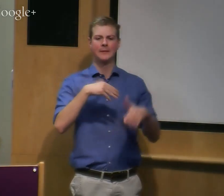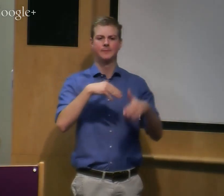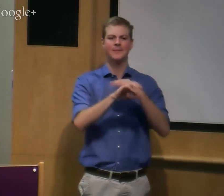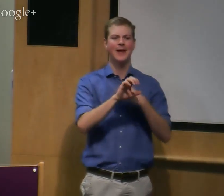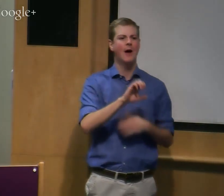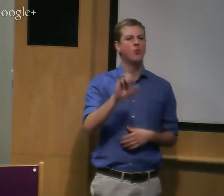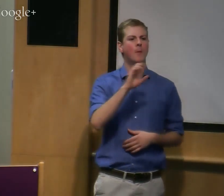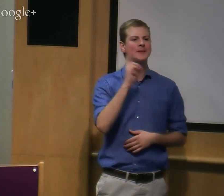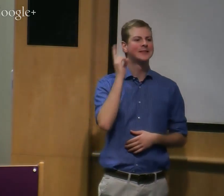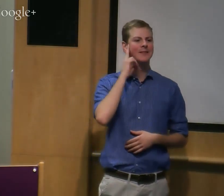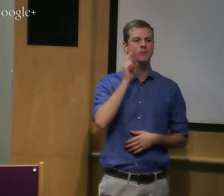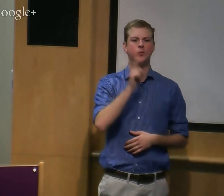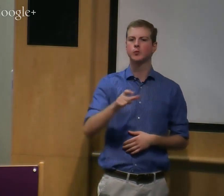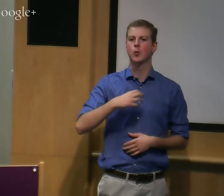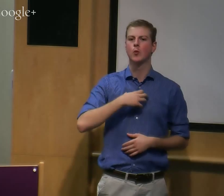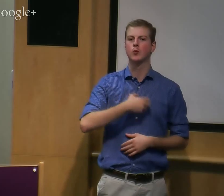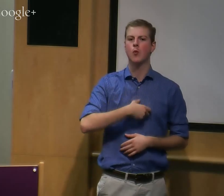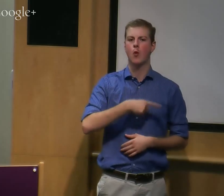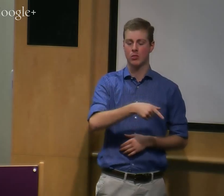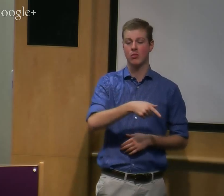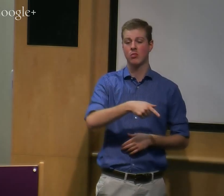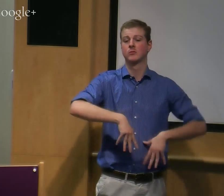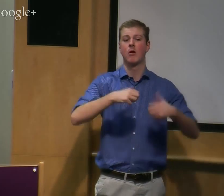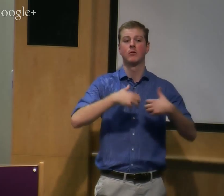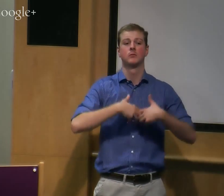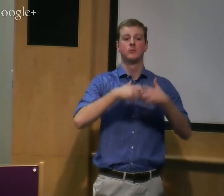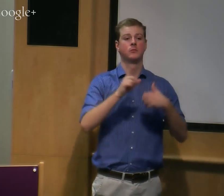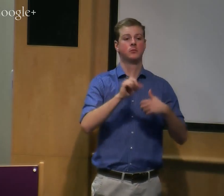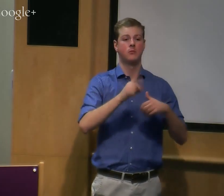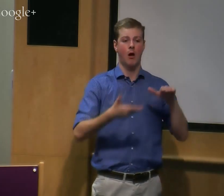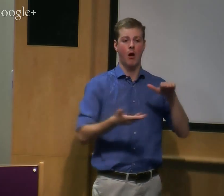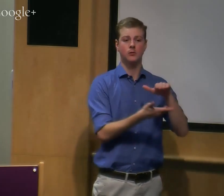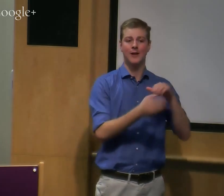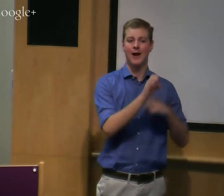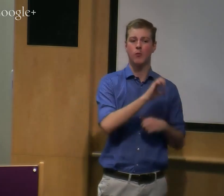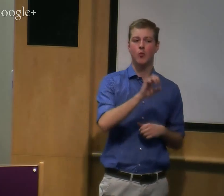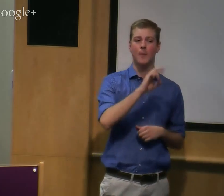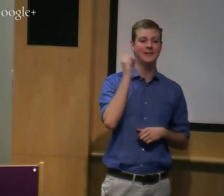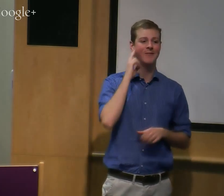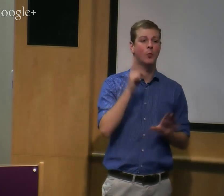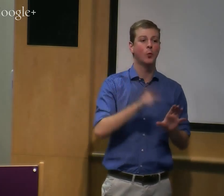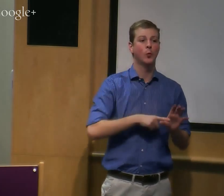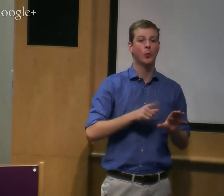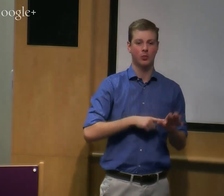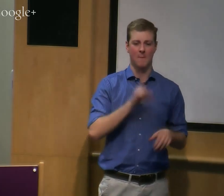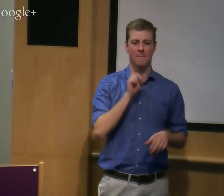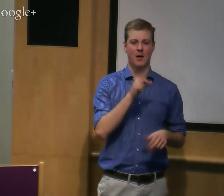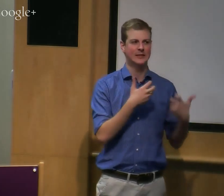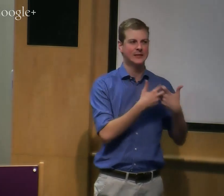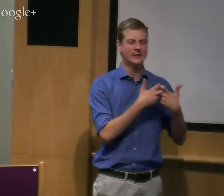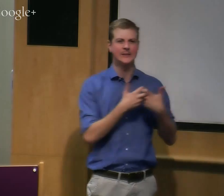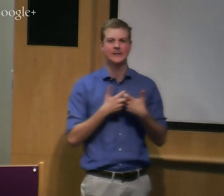Deaf Student Movement has no age criteria at all. The Student Union started under the European Deaf Youth.